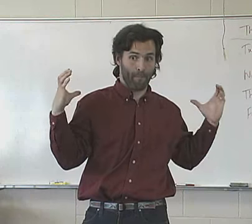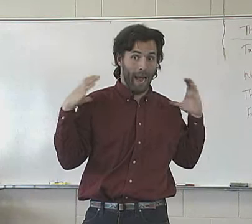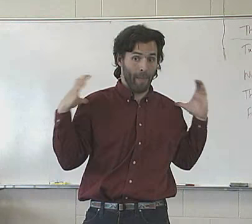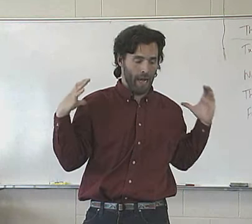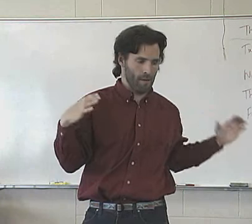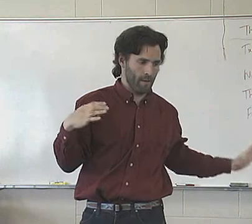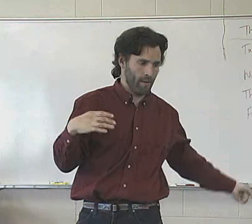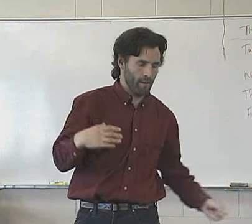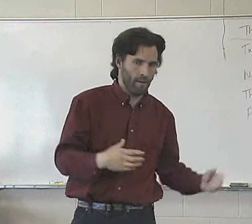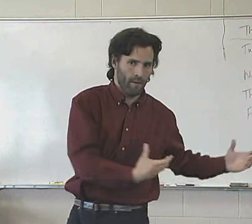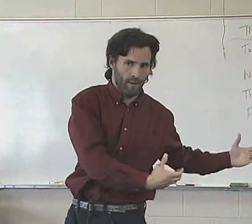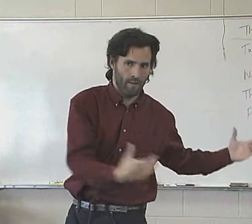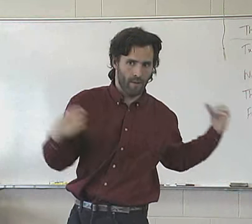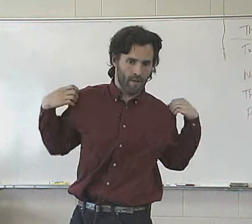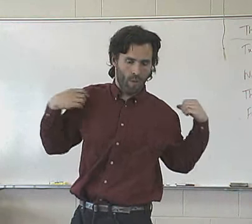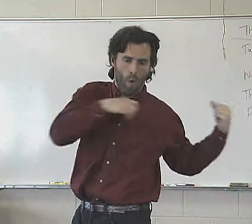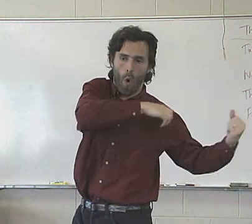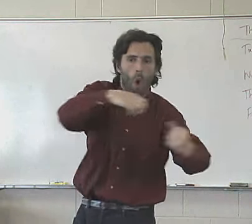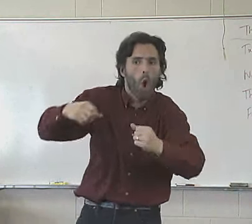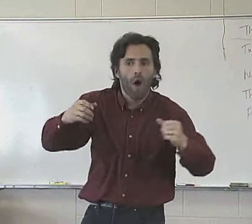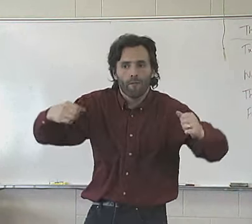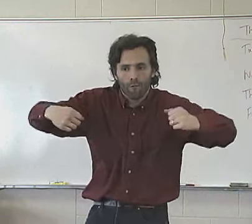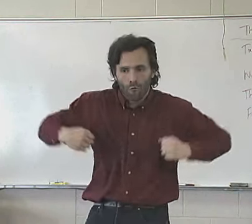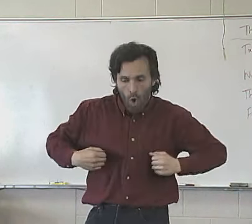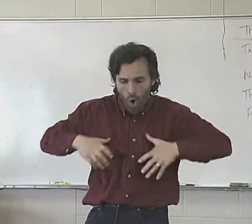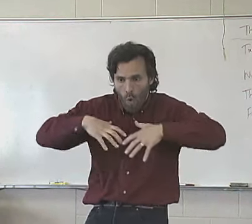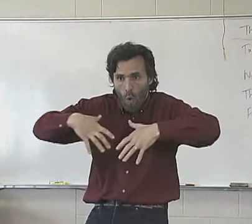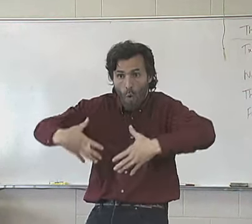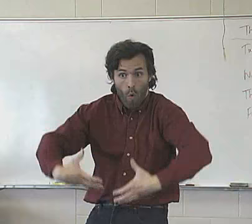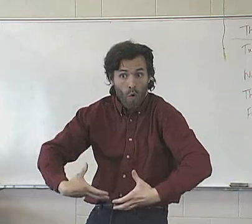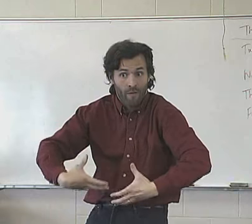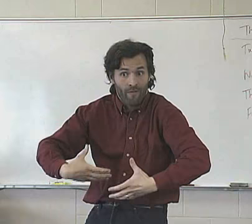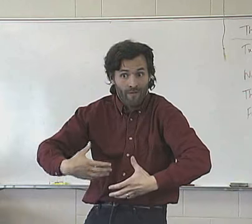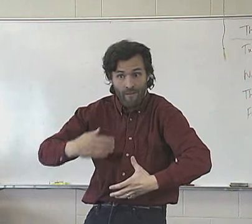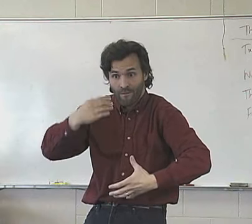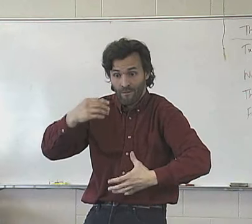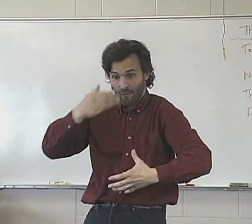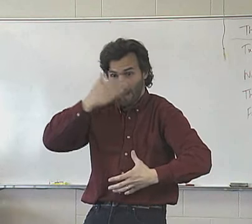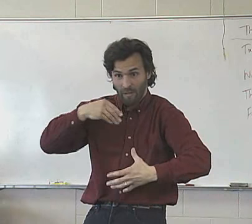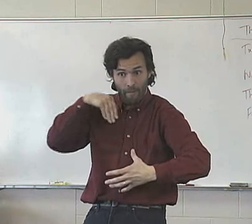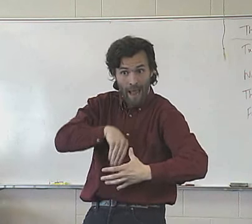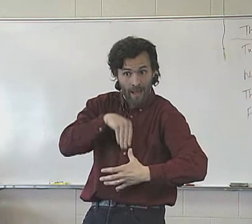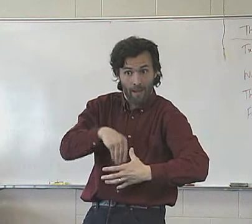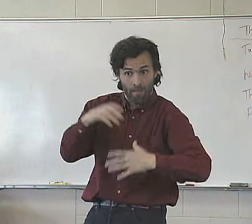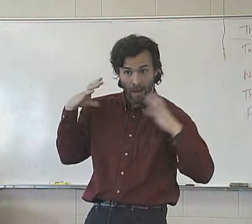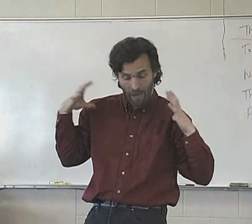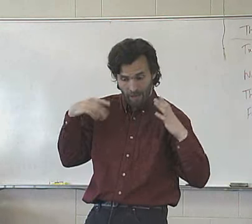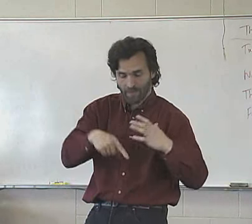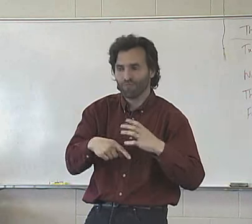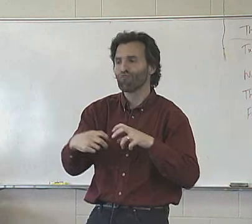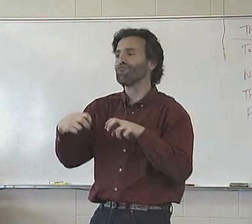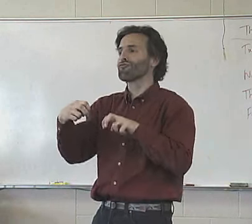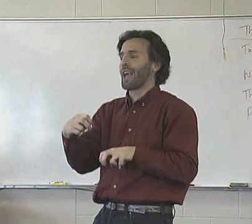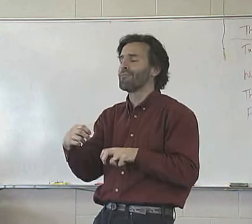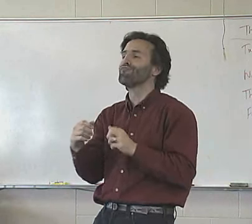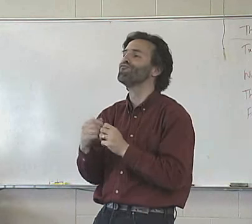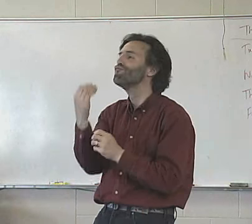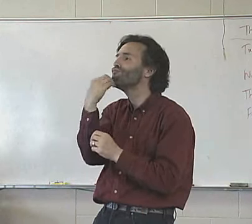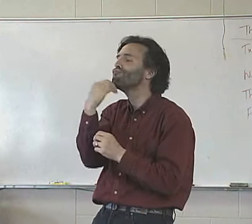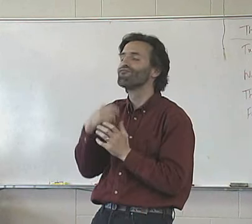backpack and he tied it around his stomach with a pack part in the front. And then he sat down to eat. And they